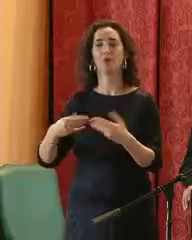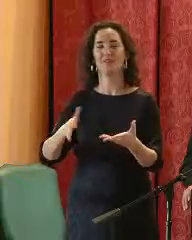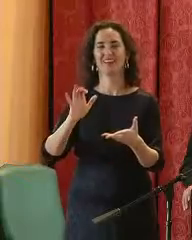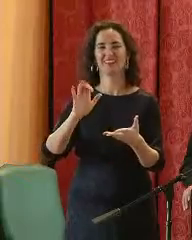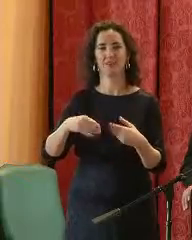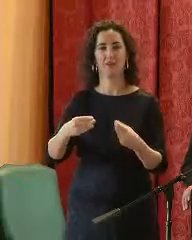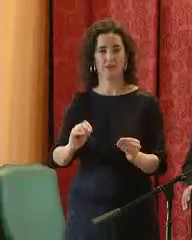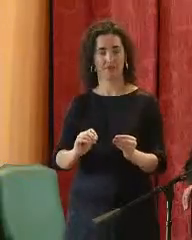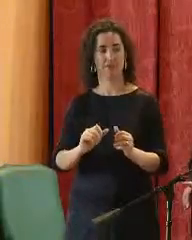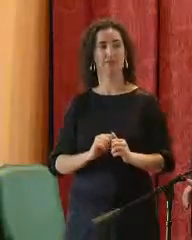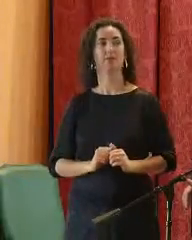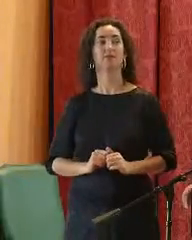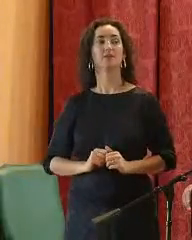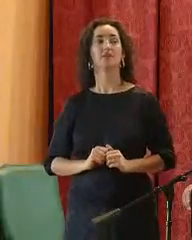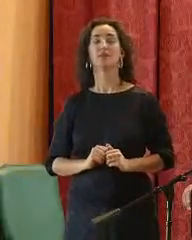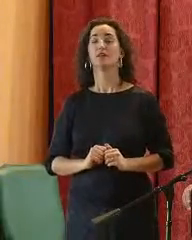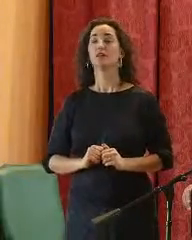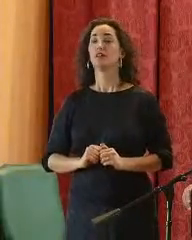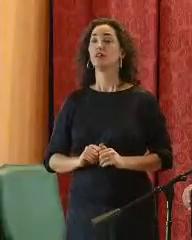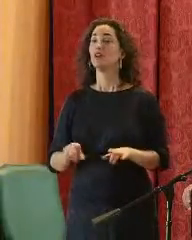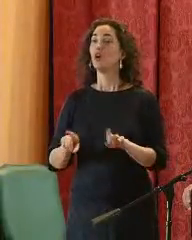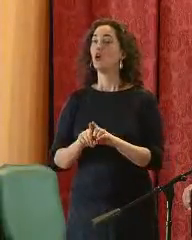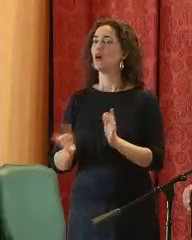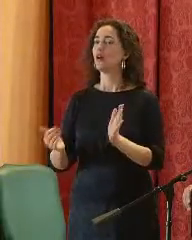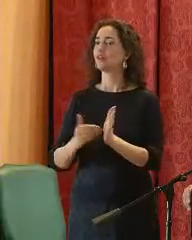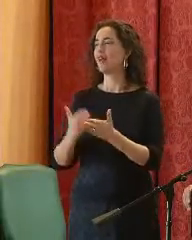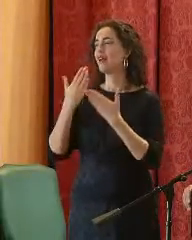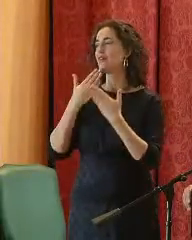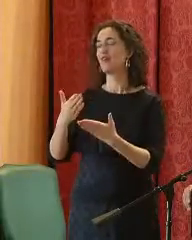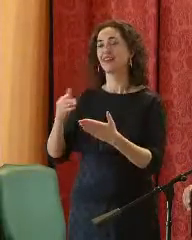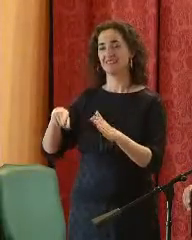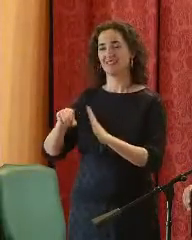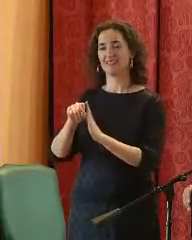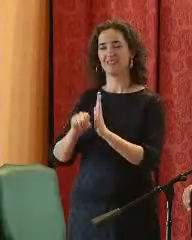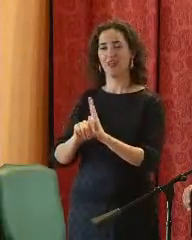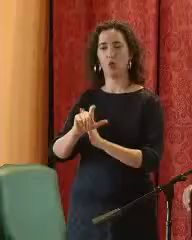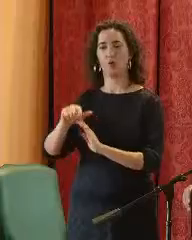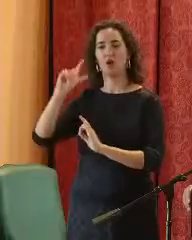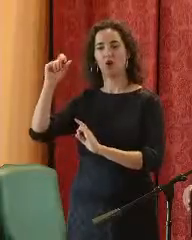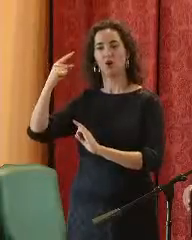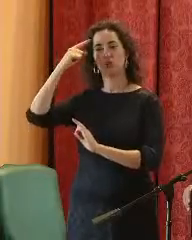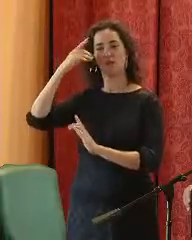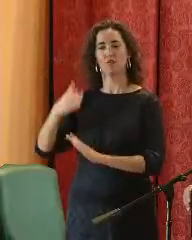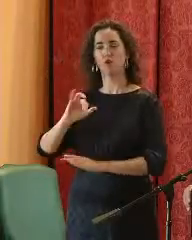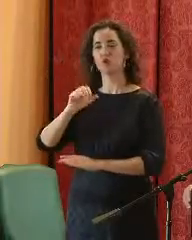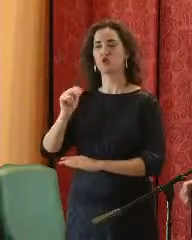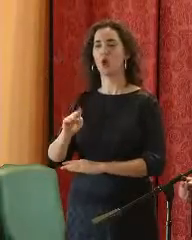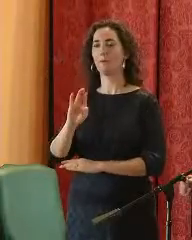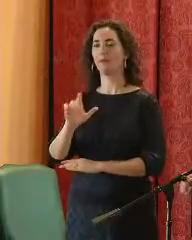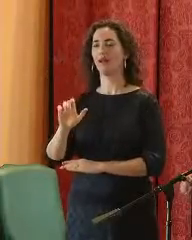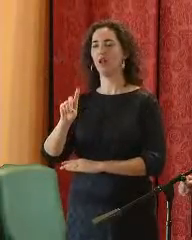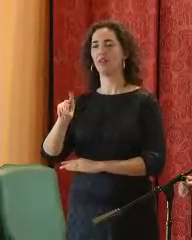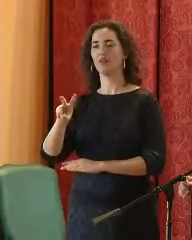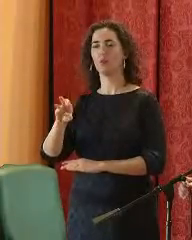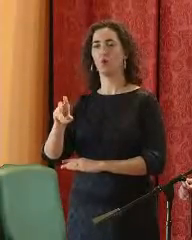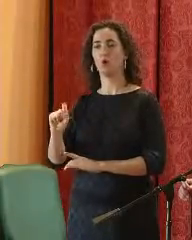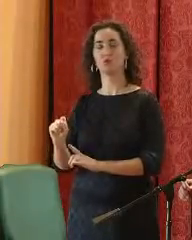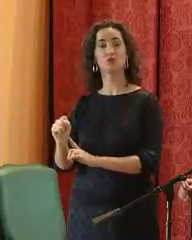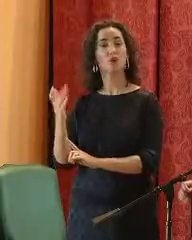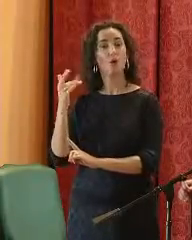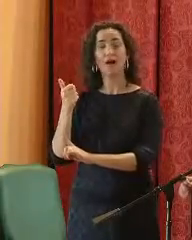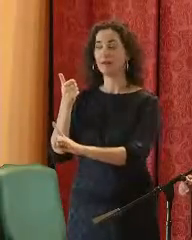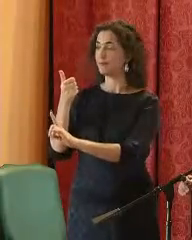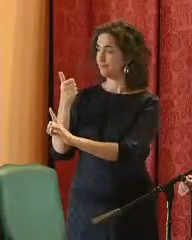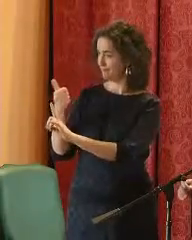office. And again, I want to thank the governor of the state of Louisiana John Bell Edwards, because he